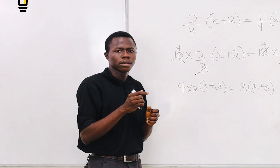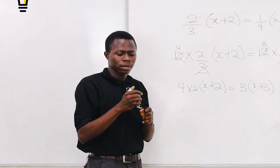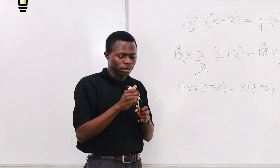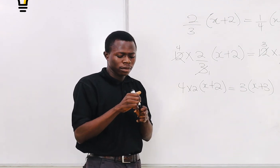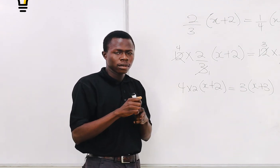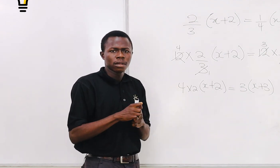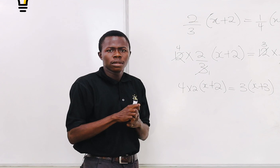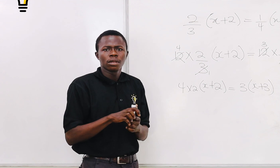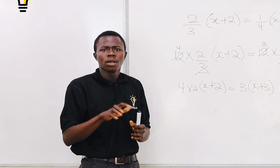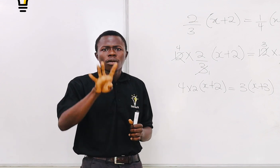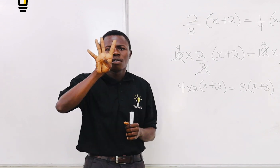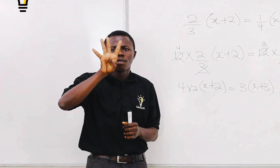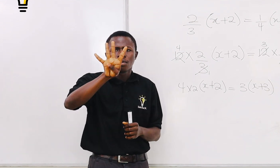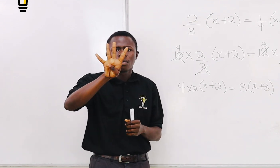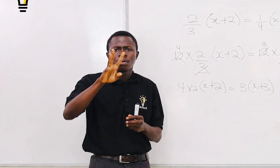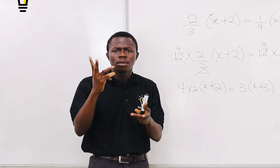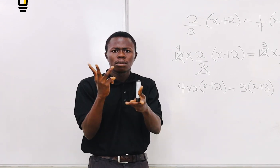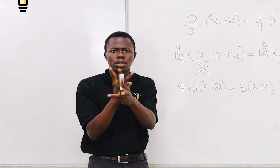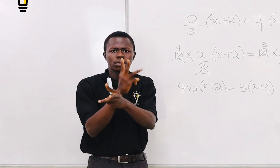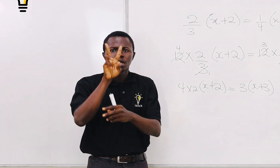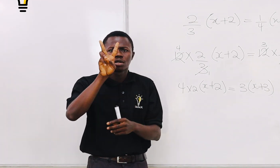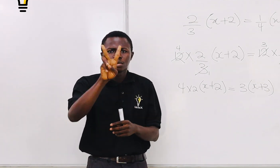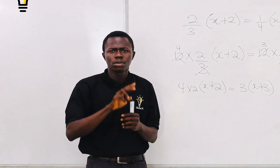try and do that. So 4 multiplied by 2,